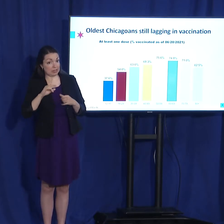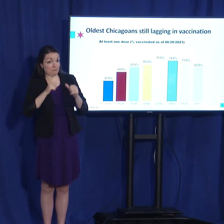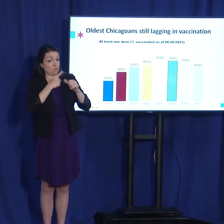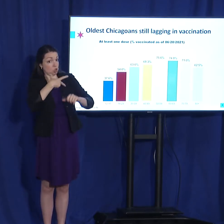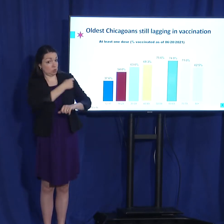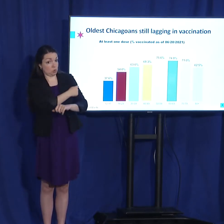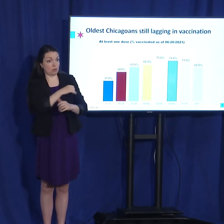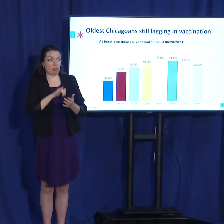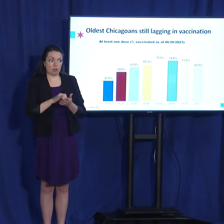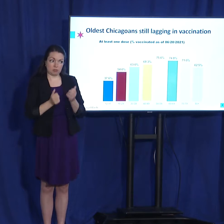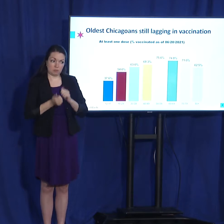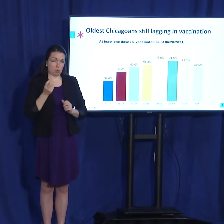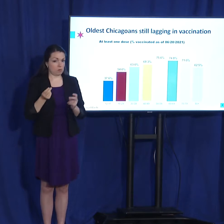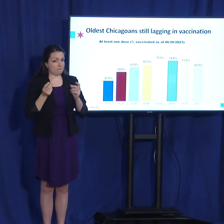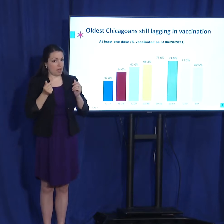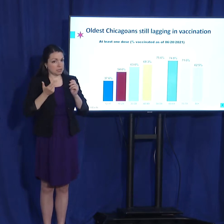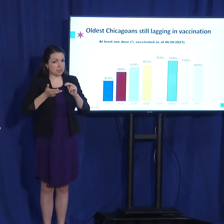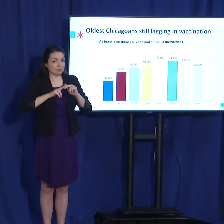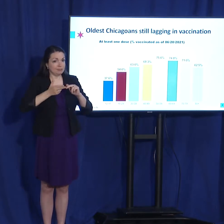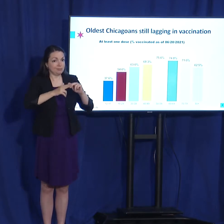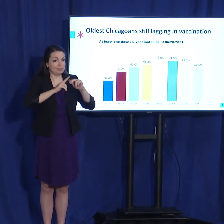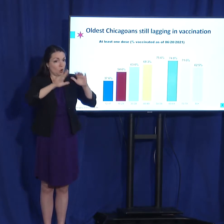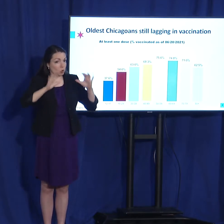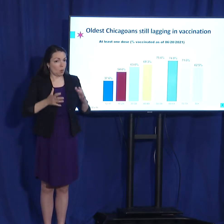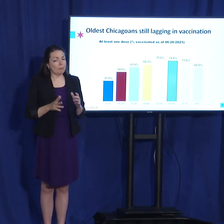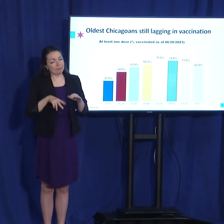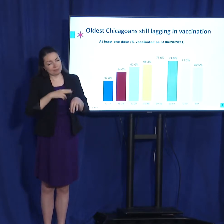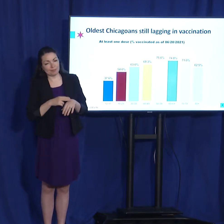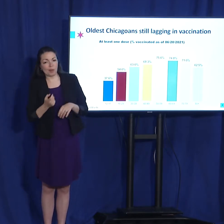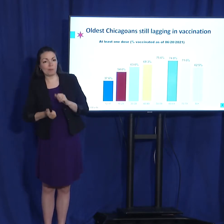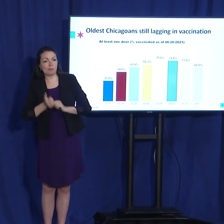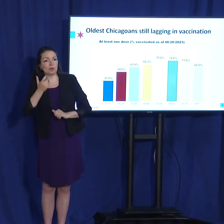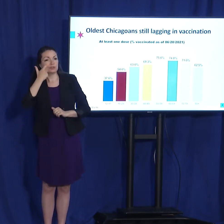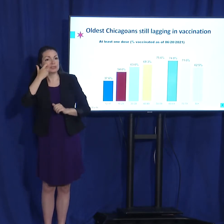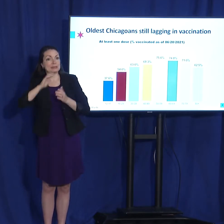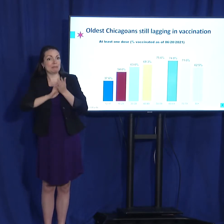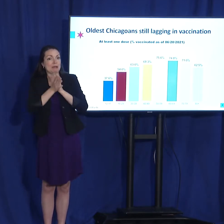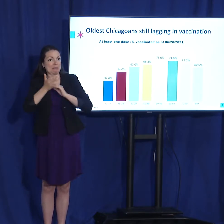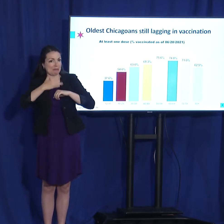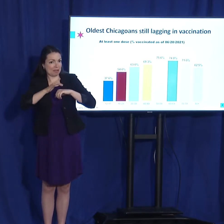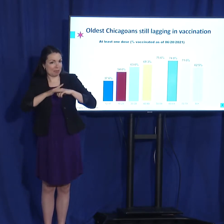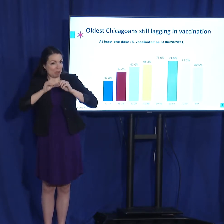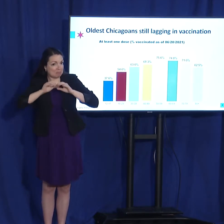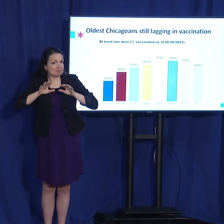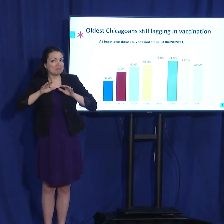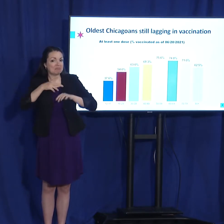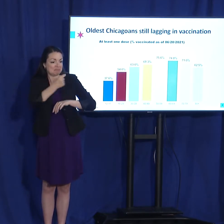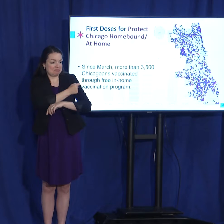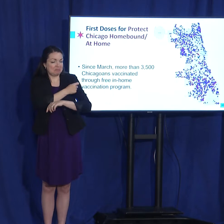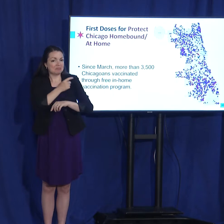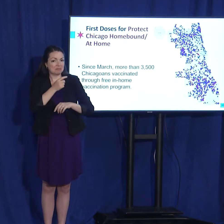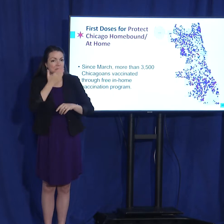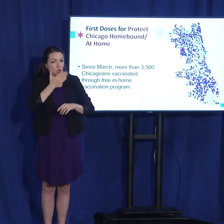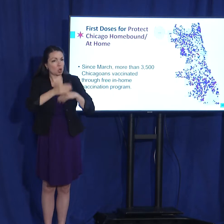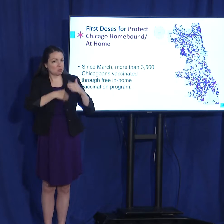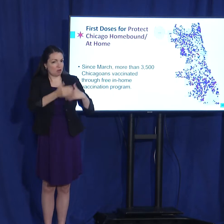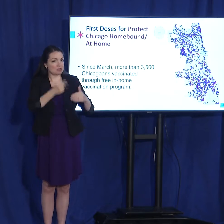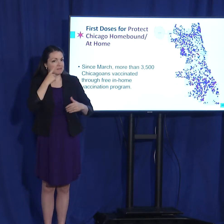dose. That is our fastest growing group. Of course, that's the most recent group to be eligible, and we're making good progress there.